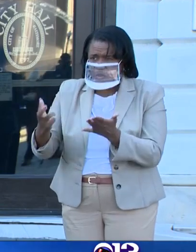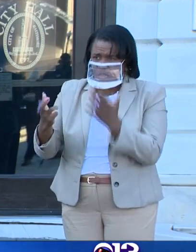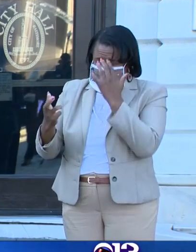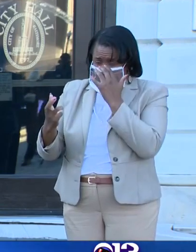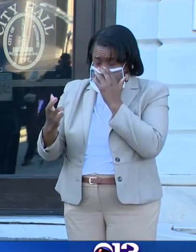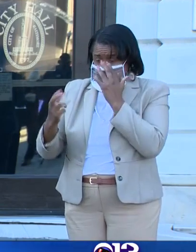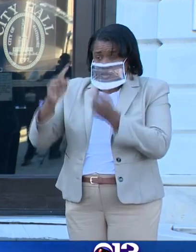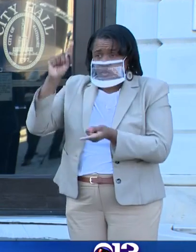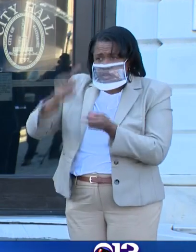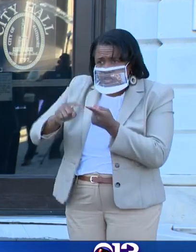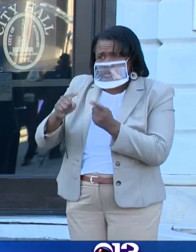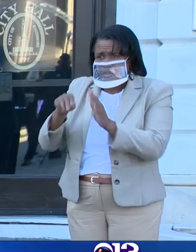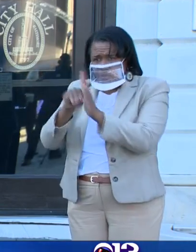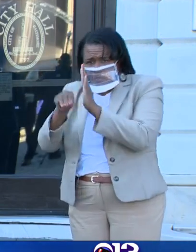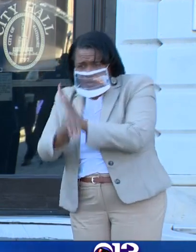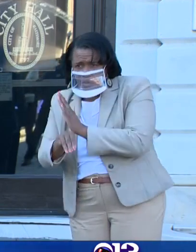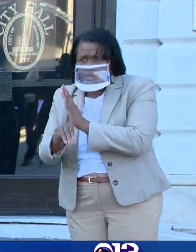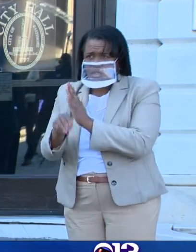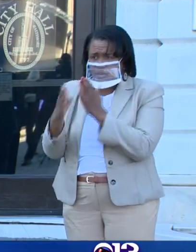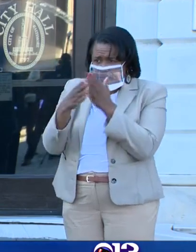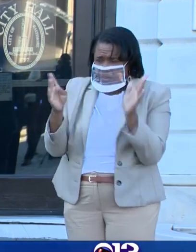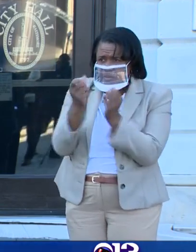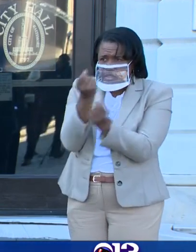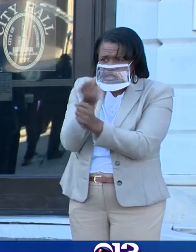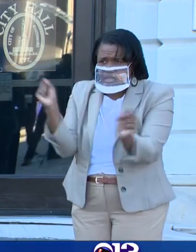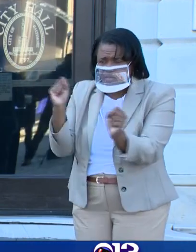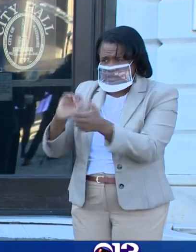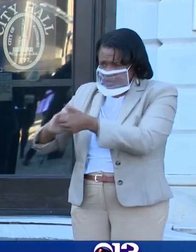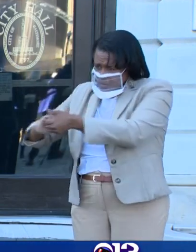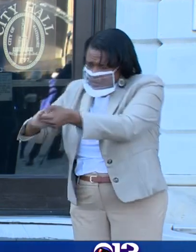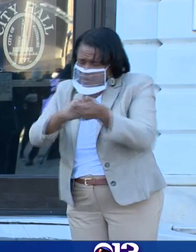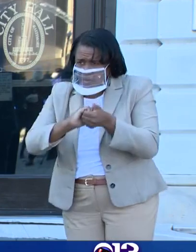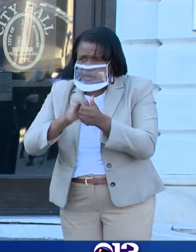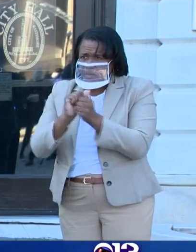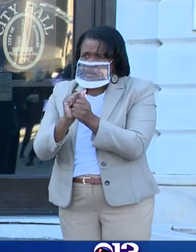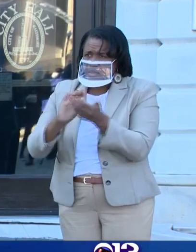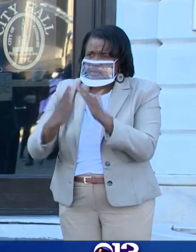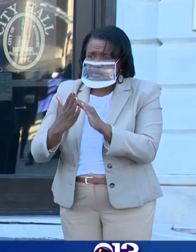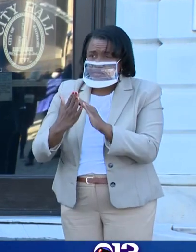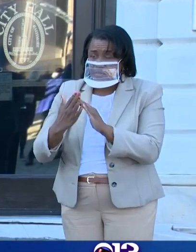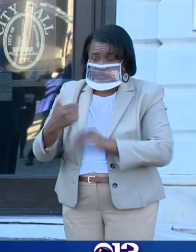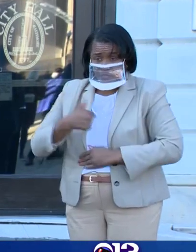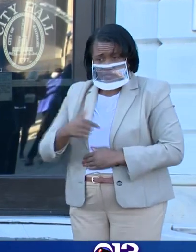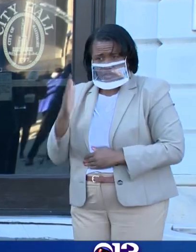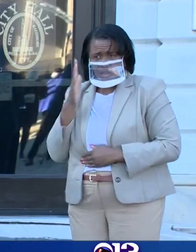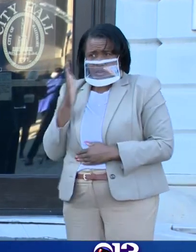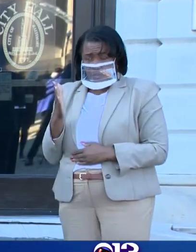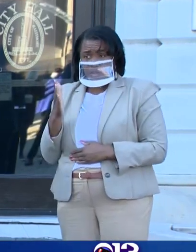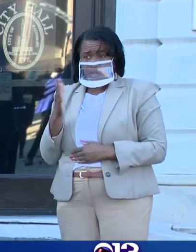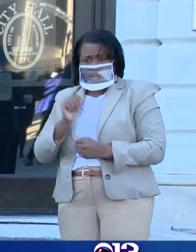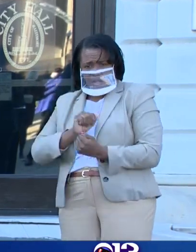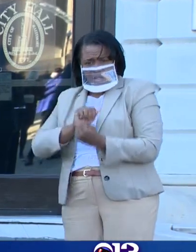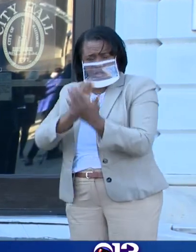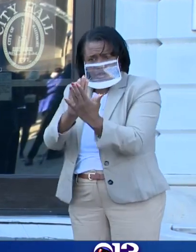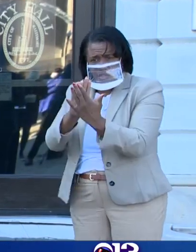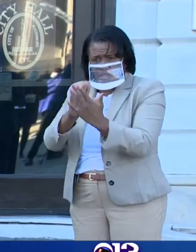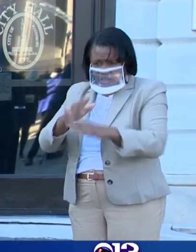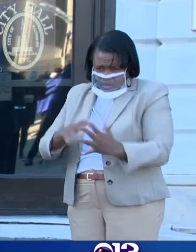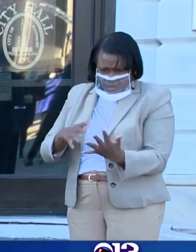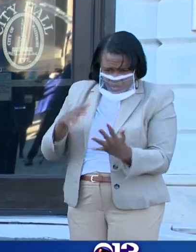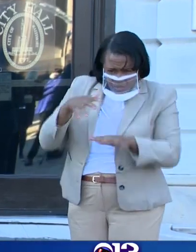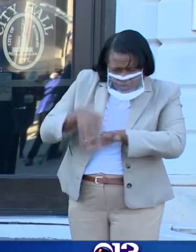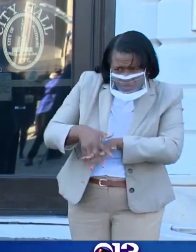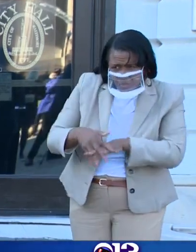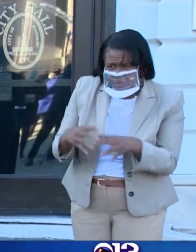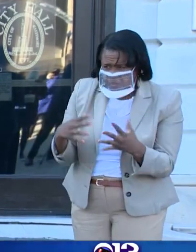public safety hand in hand with our community. As mayor, I will focus on addressing the root causes